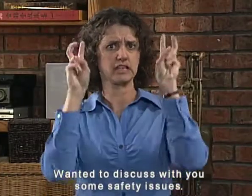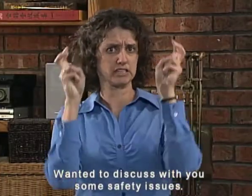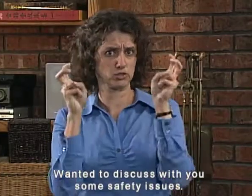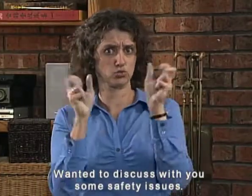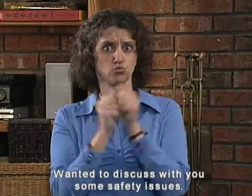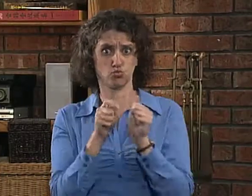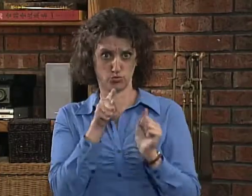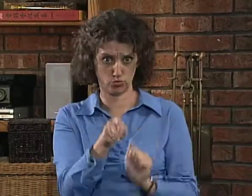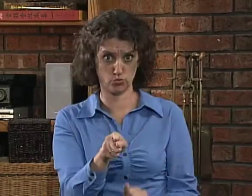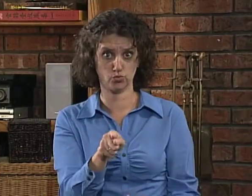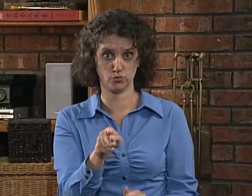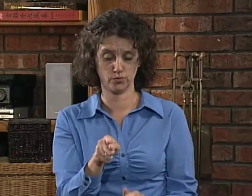issues.